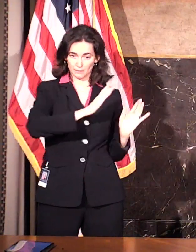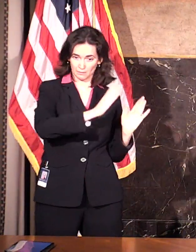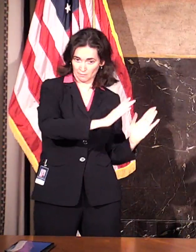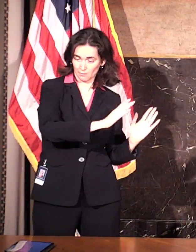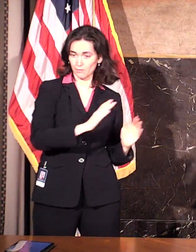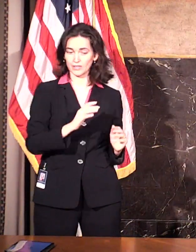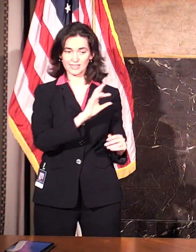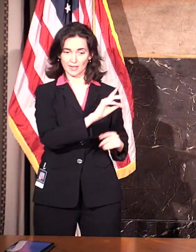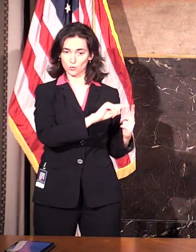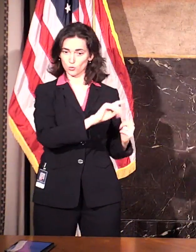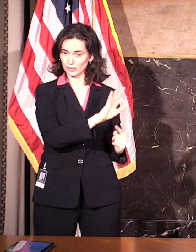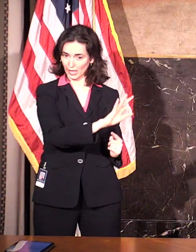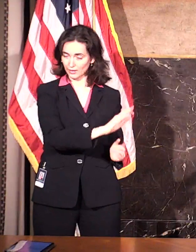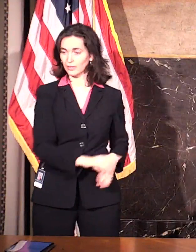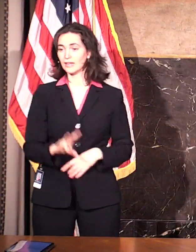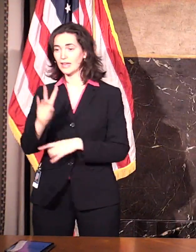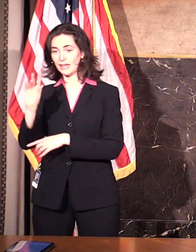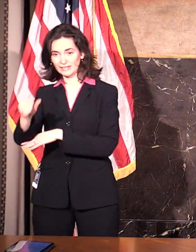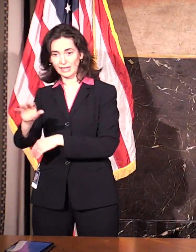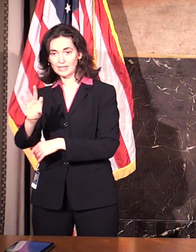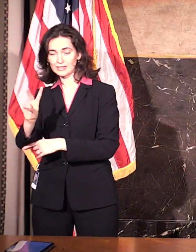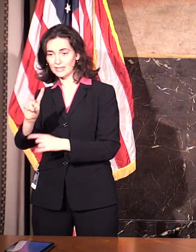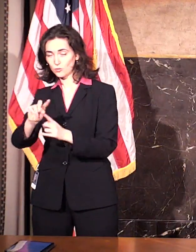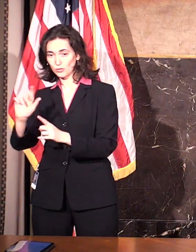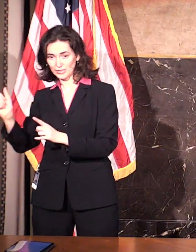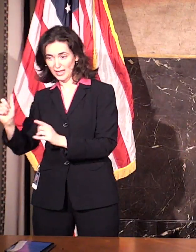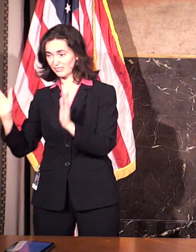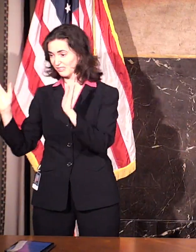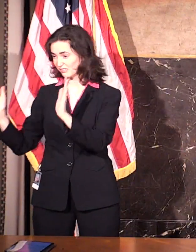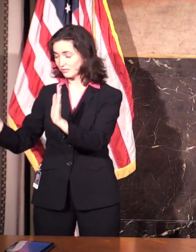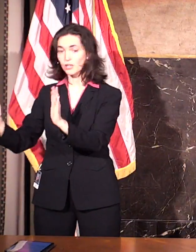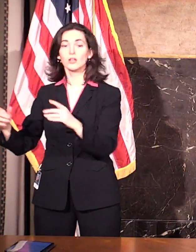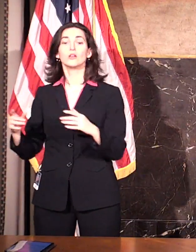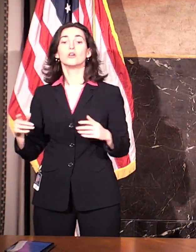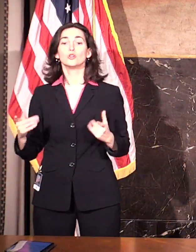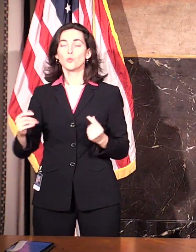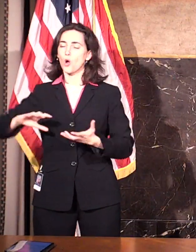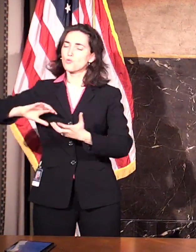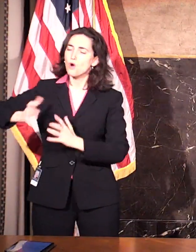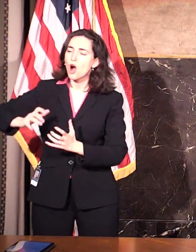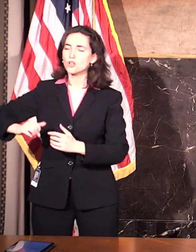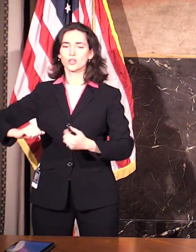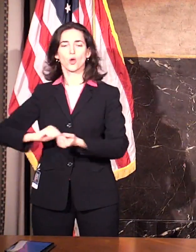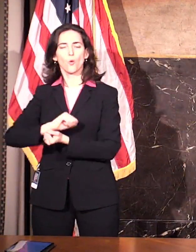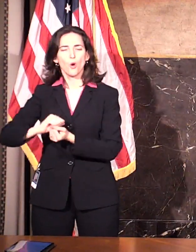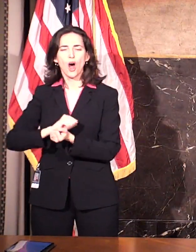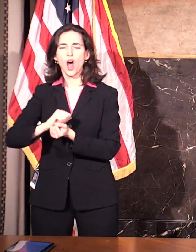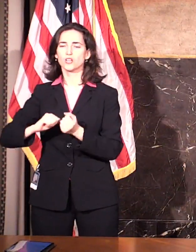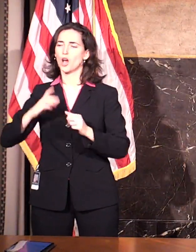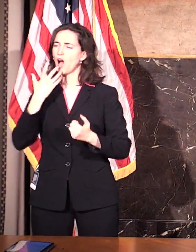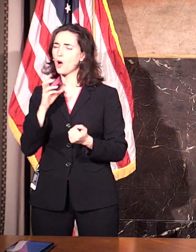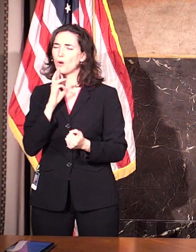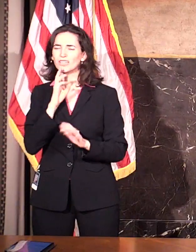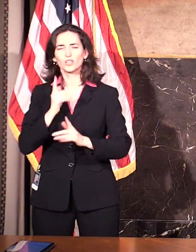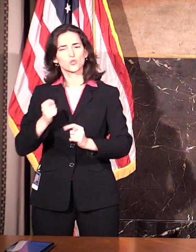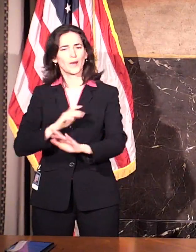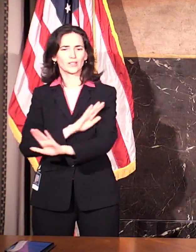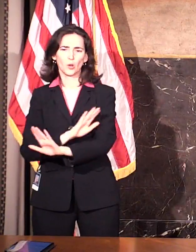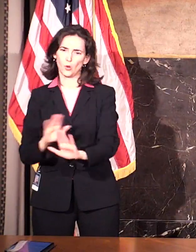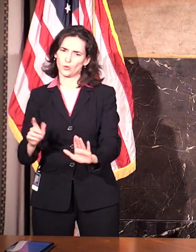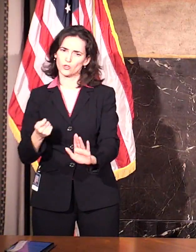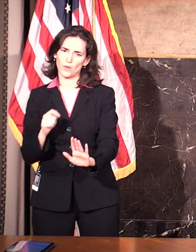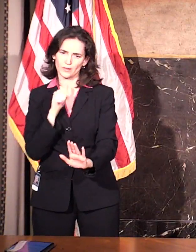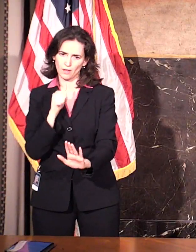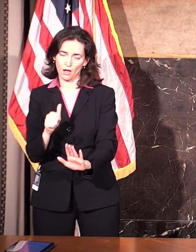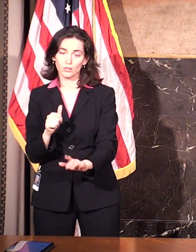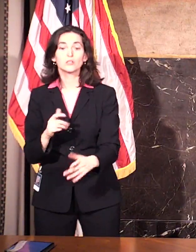And if you do, please try to wash with cold water. But it's 7 to 9 a.m. in the morning,